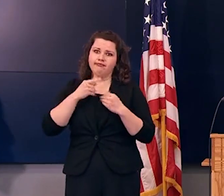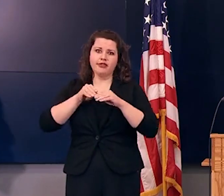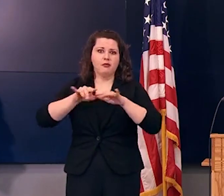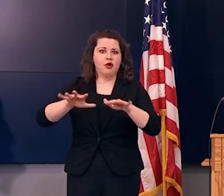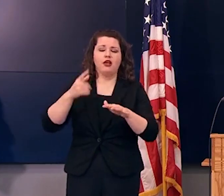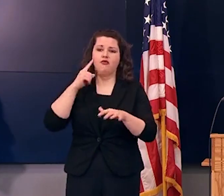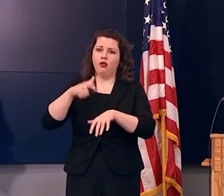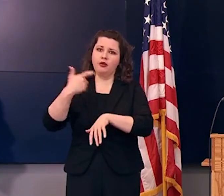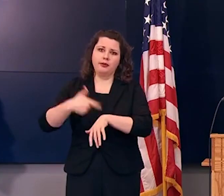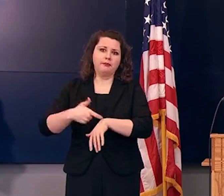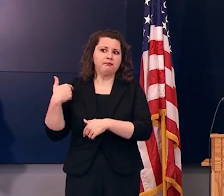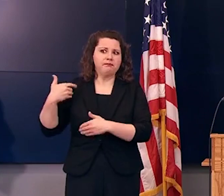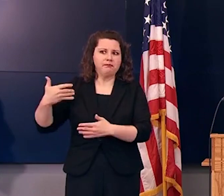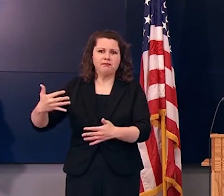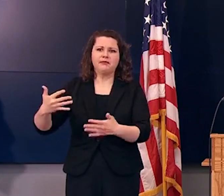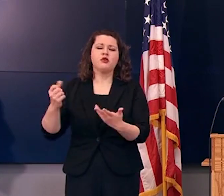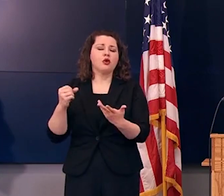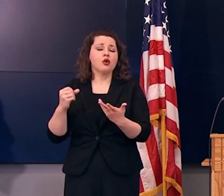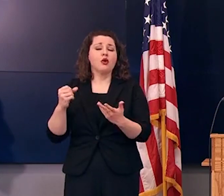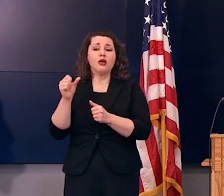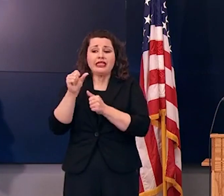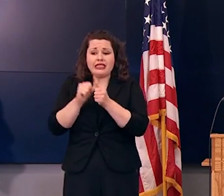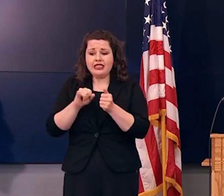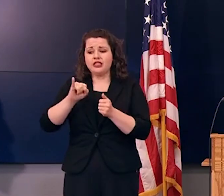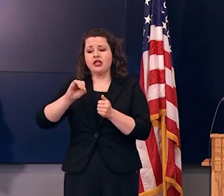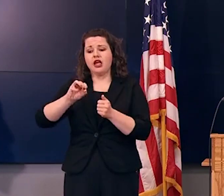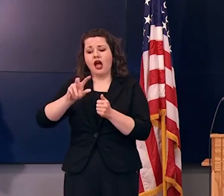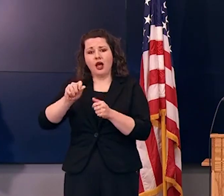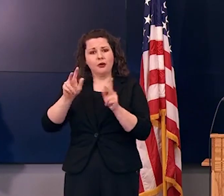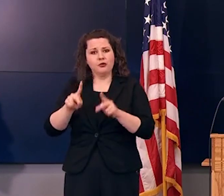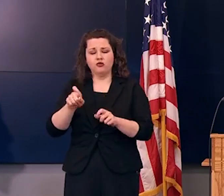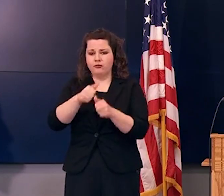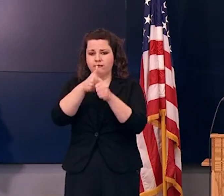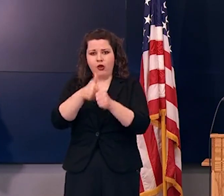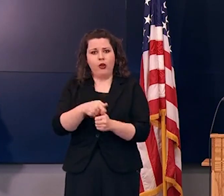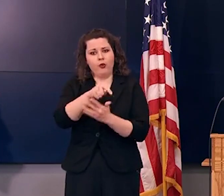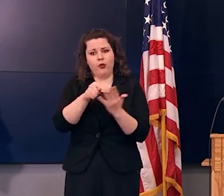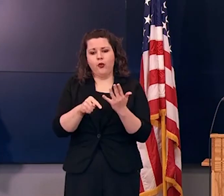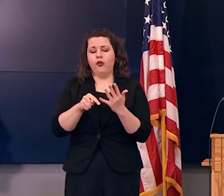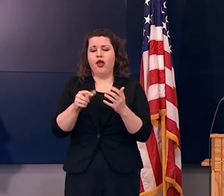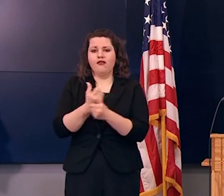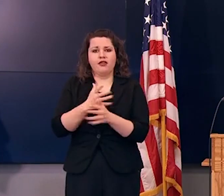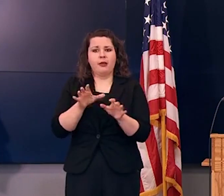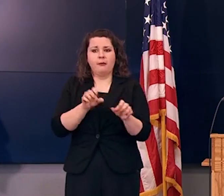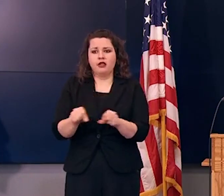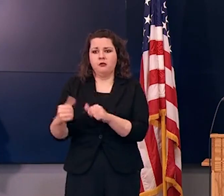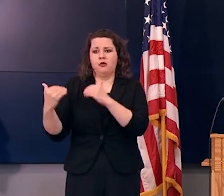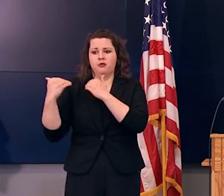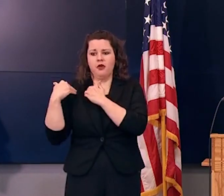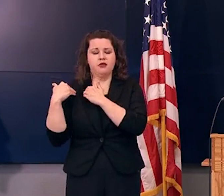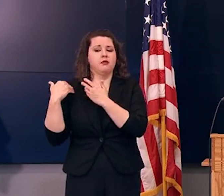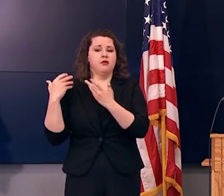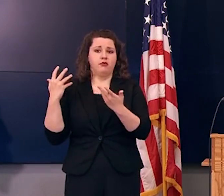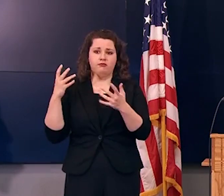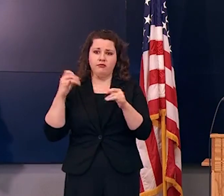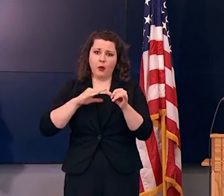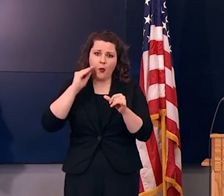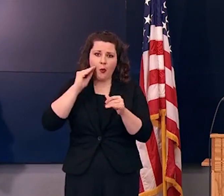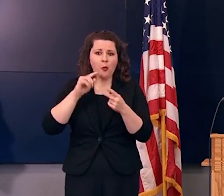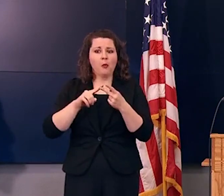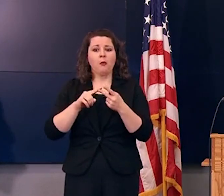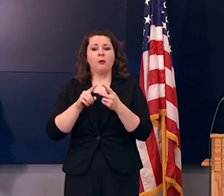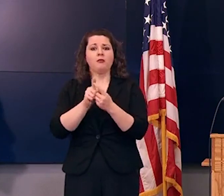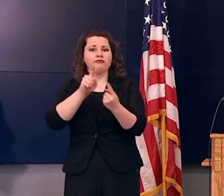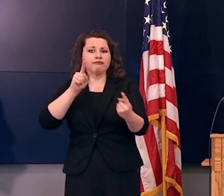some time, and so every Iowan should do everything they can to be responsible about leaving the house, about social distancing,